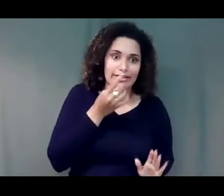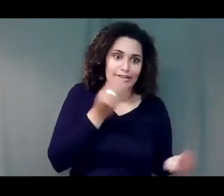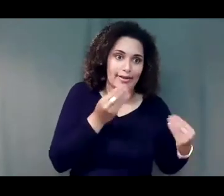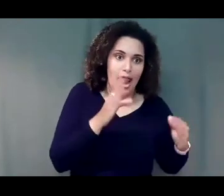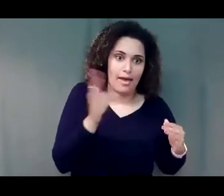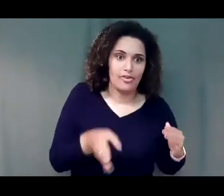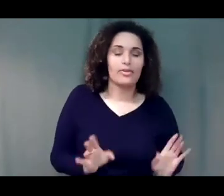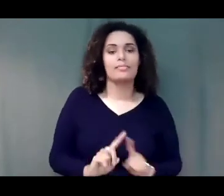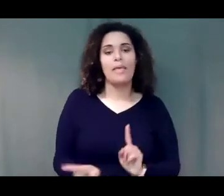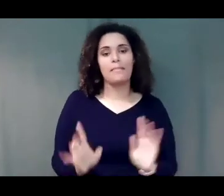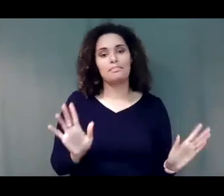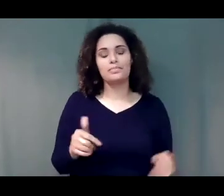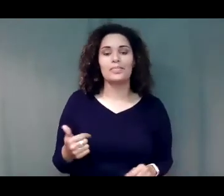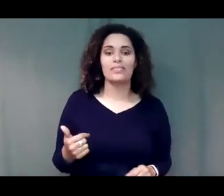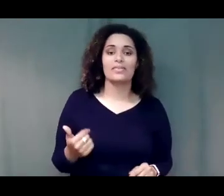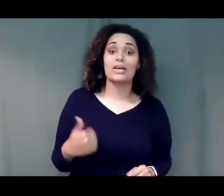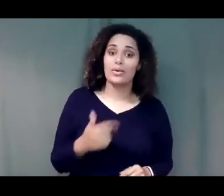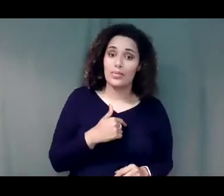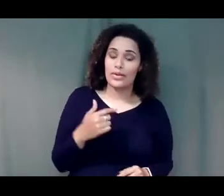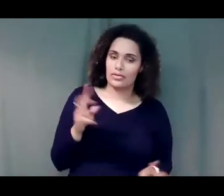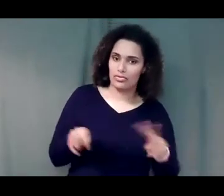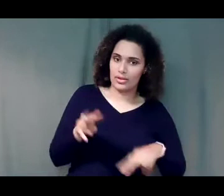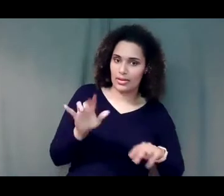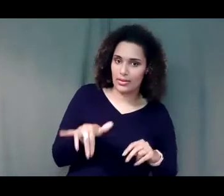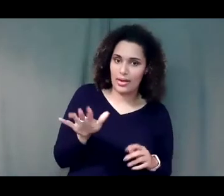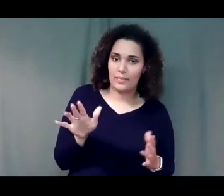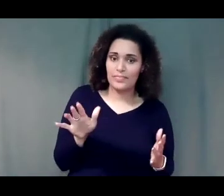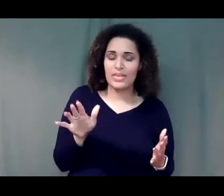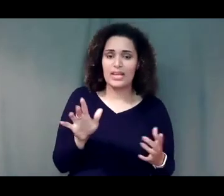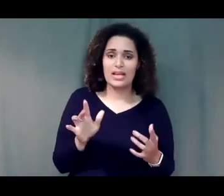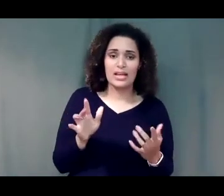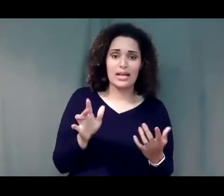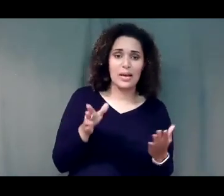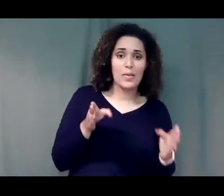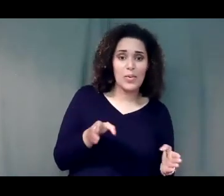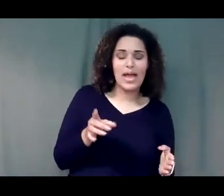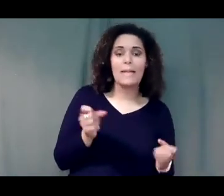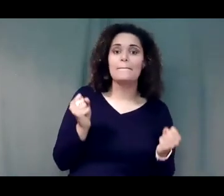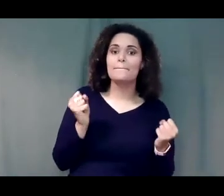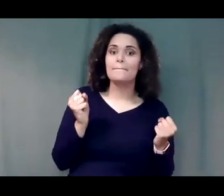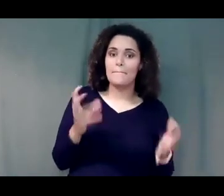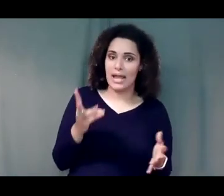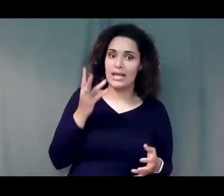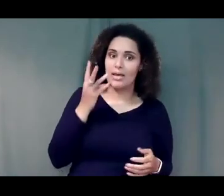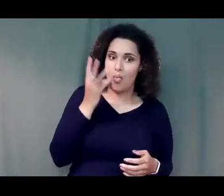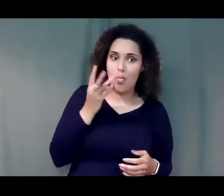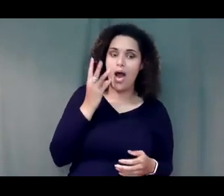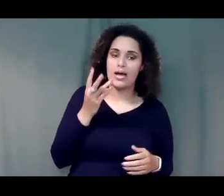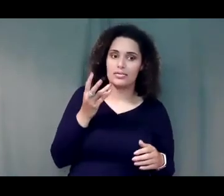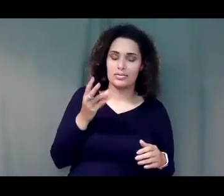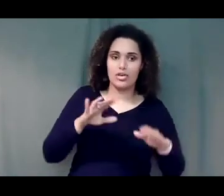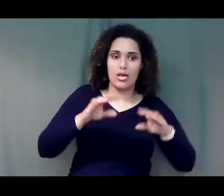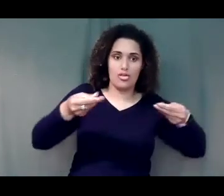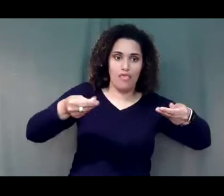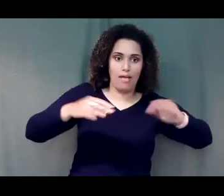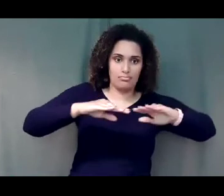But we did look at that as a way to, was there a way, because much wine is stored underground. That's a tradition of